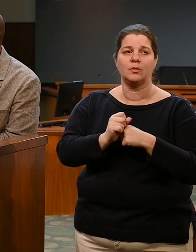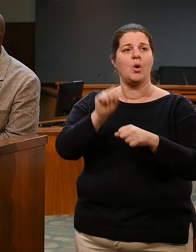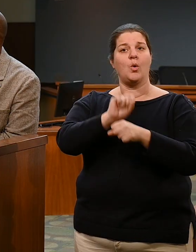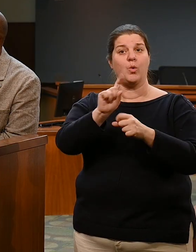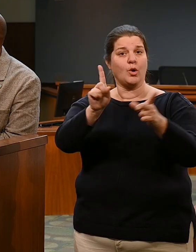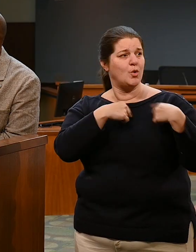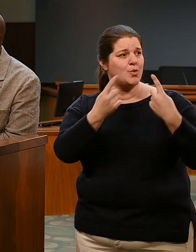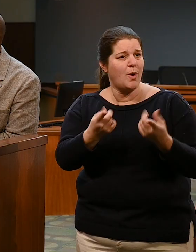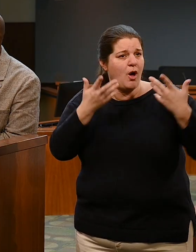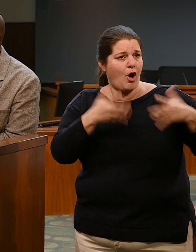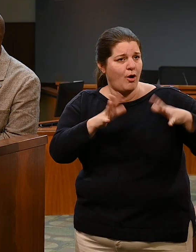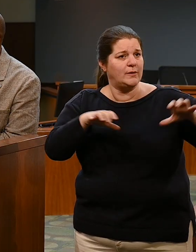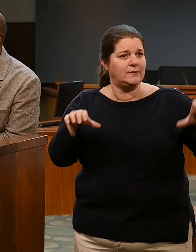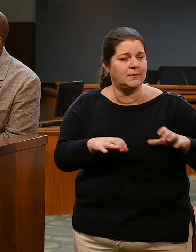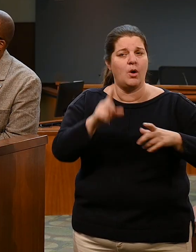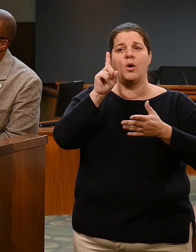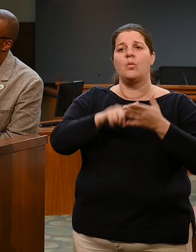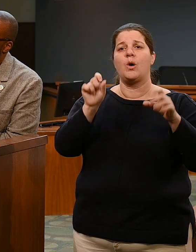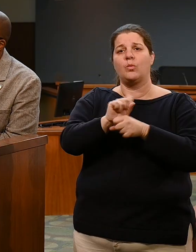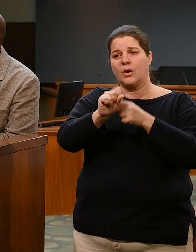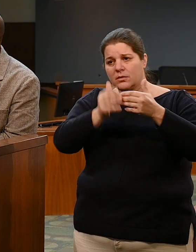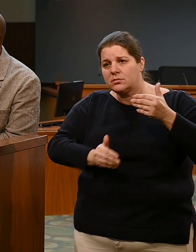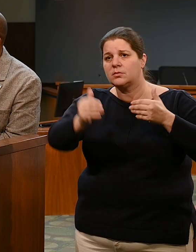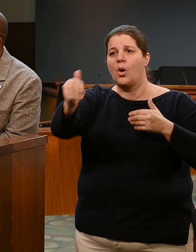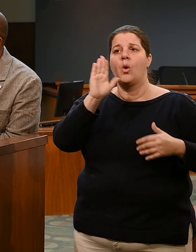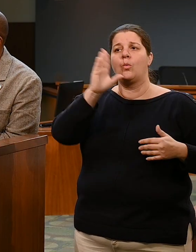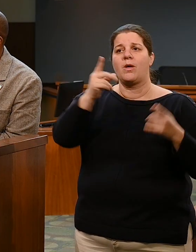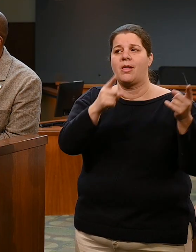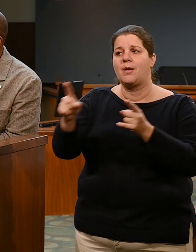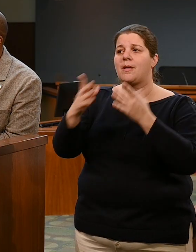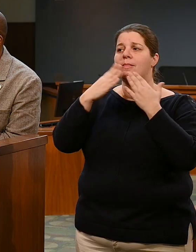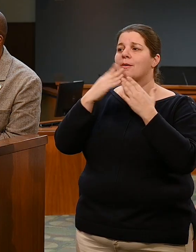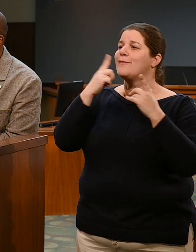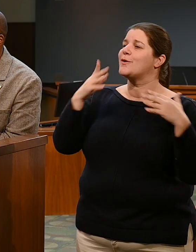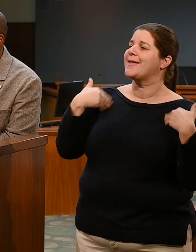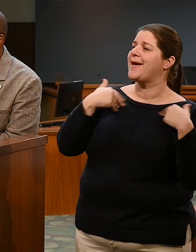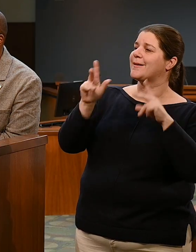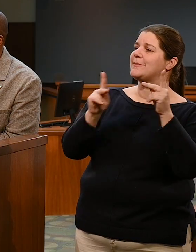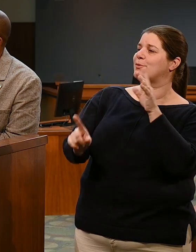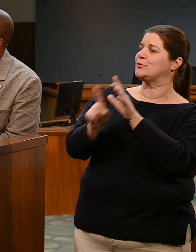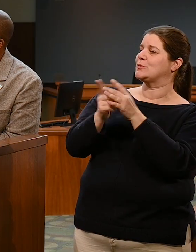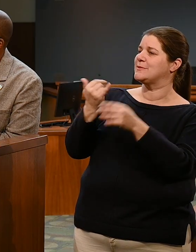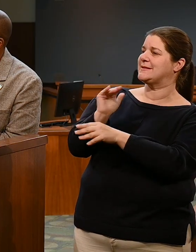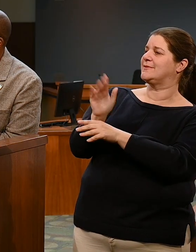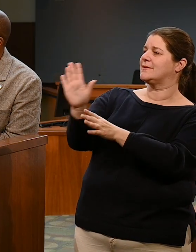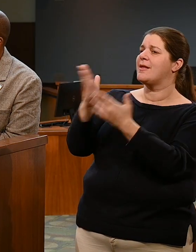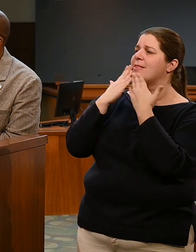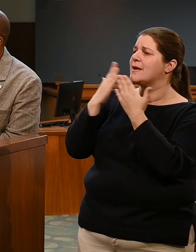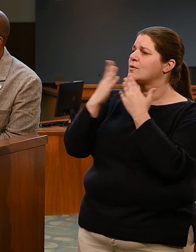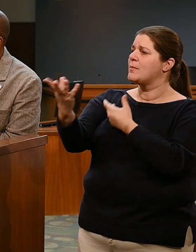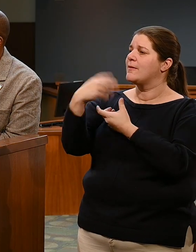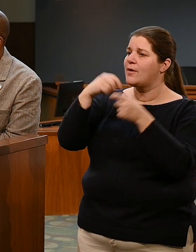continue to do, and for the service that you continue to provide. Thankful for the young people showing up this evening, and thank you for just being a part of this